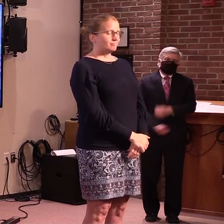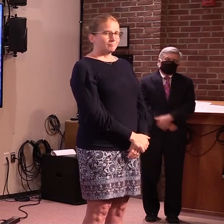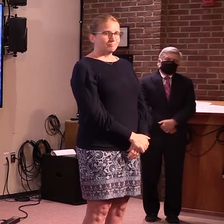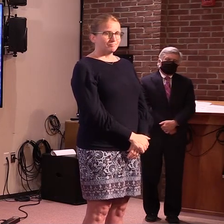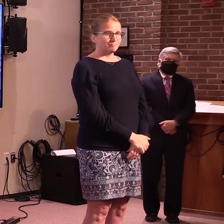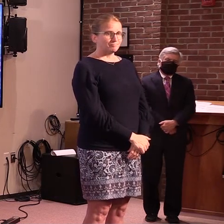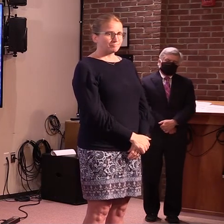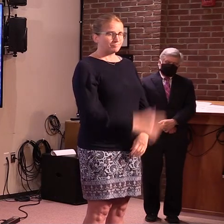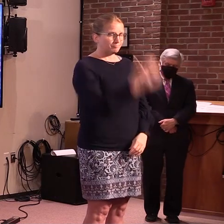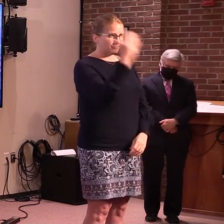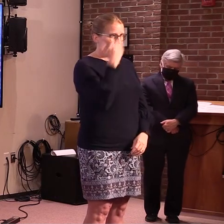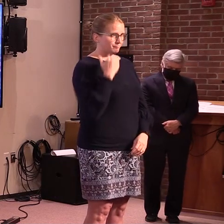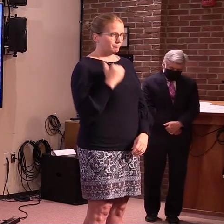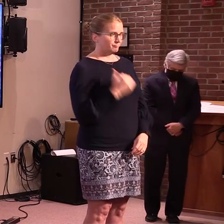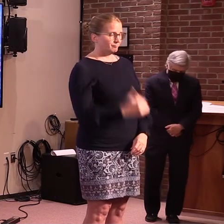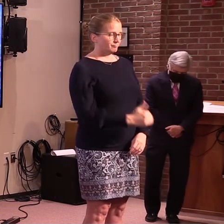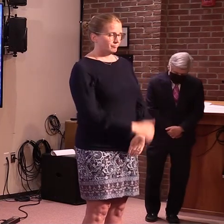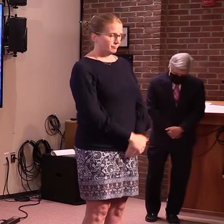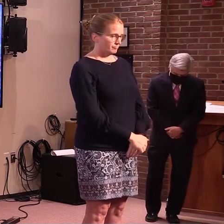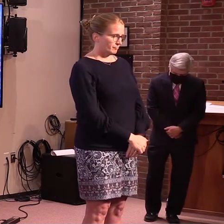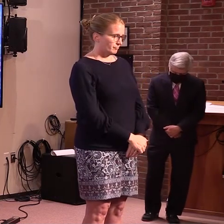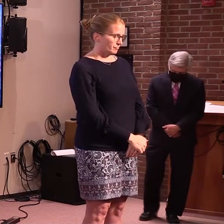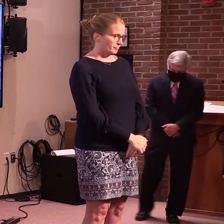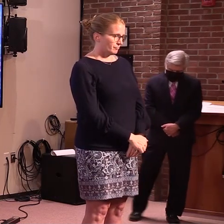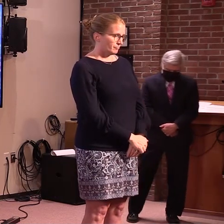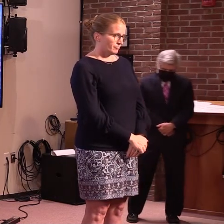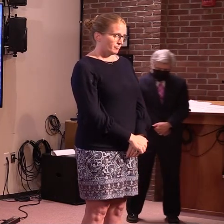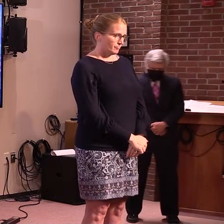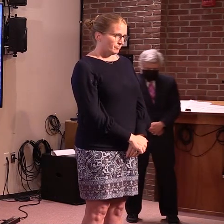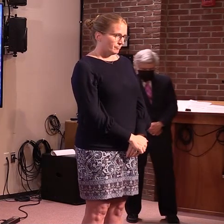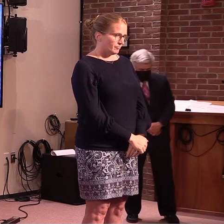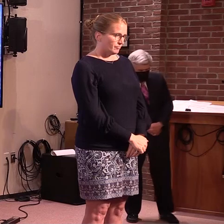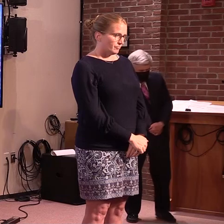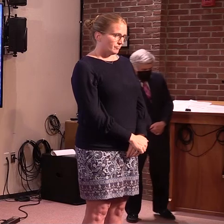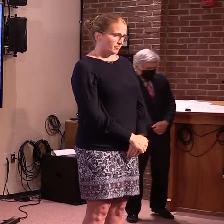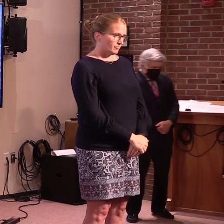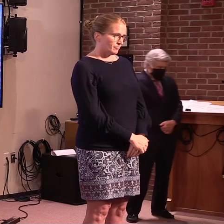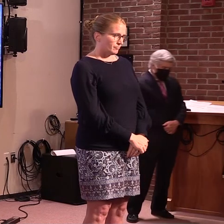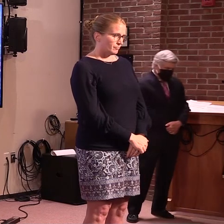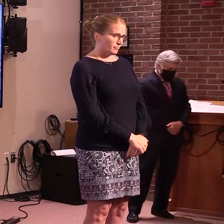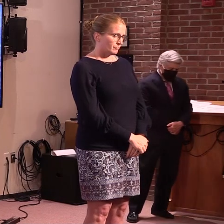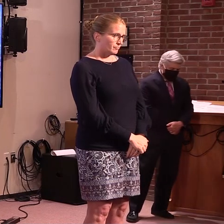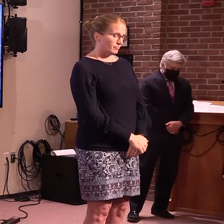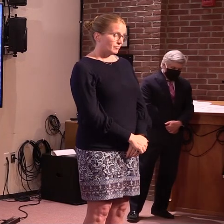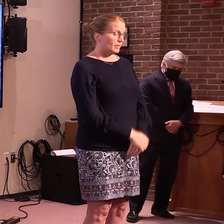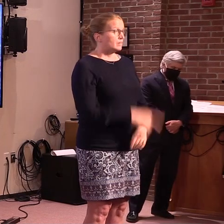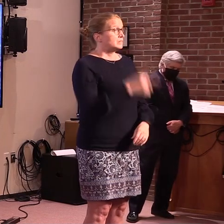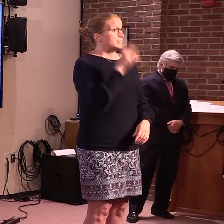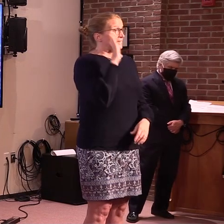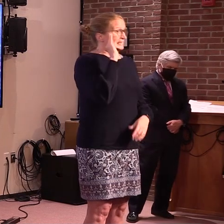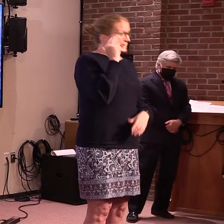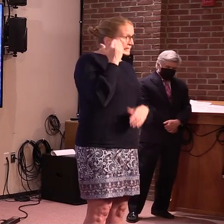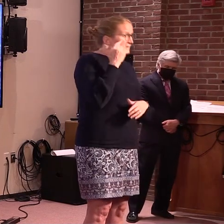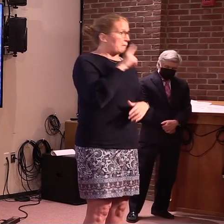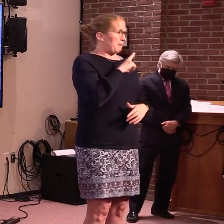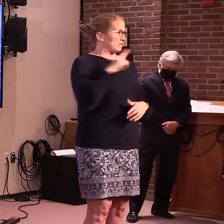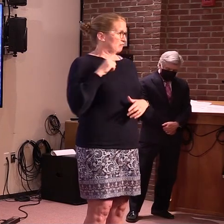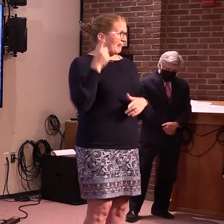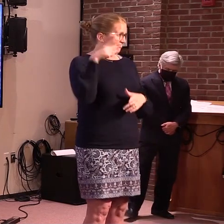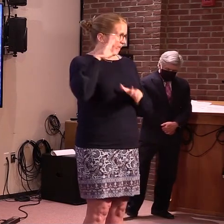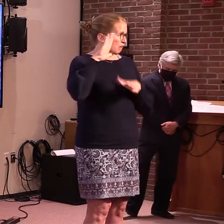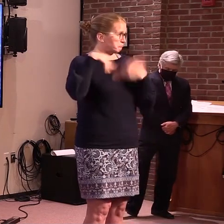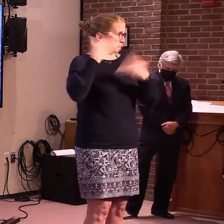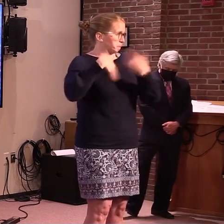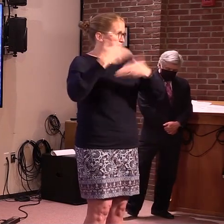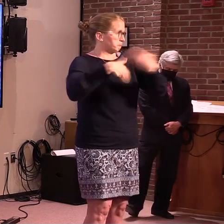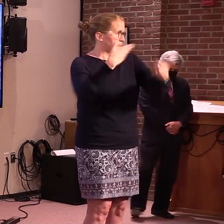Tim, Vermont Business Magazine. Hi, Governor. It appears that the legislature is moving pretty quickly on the